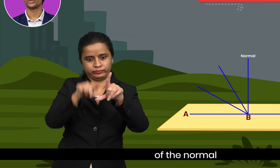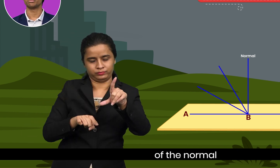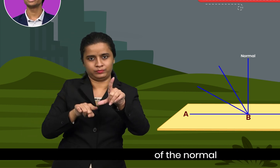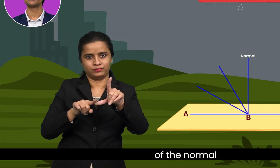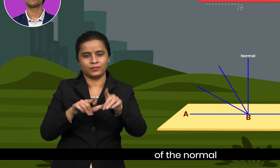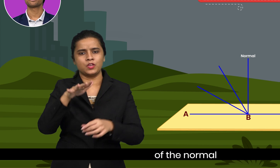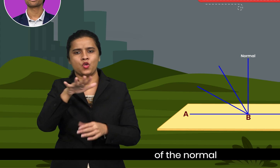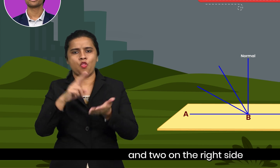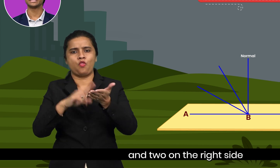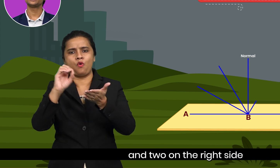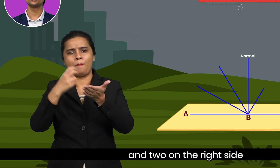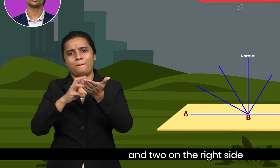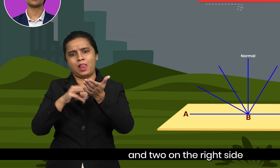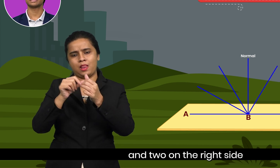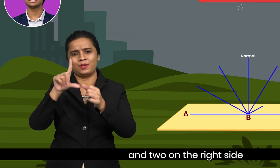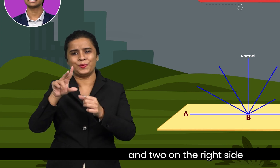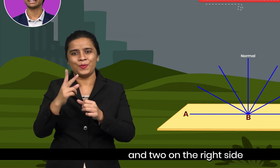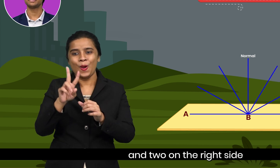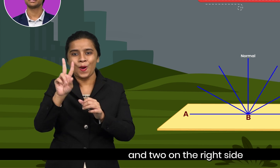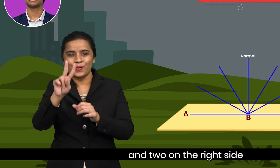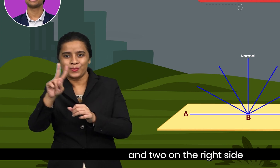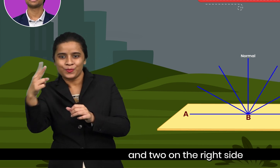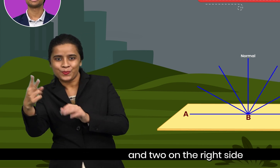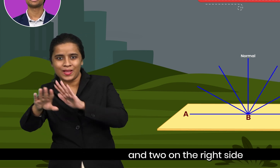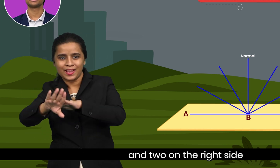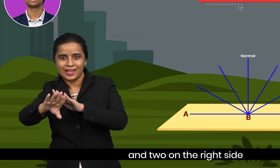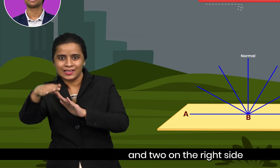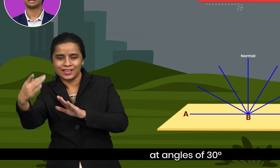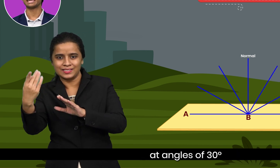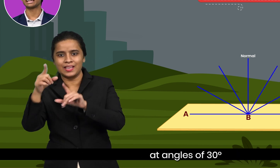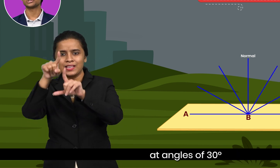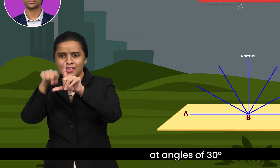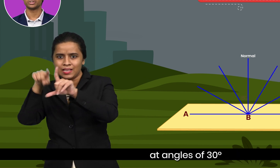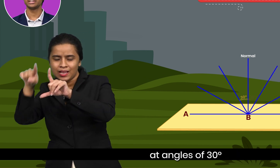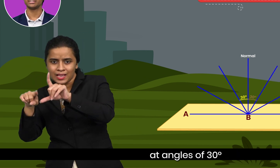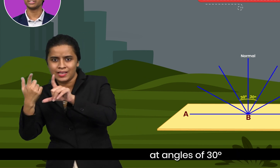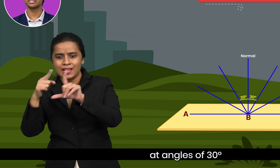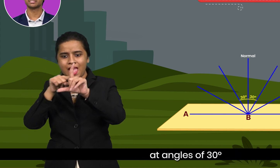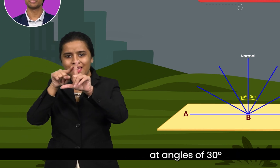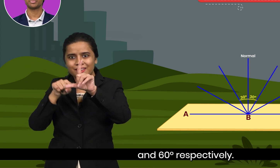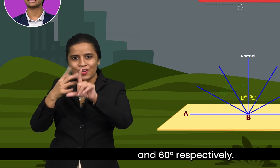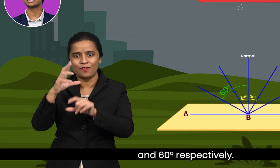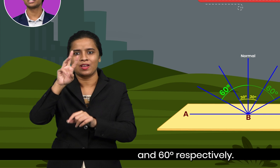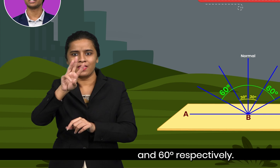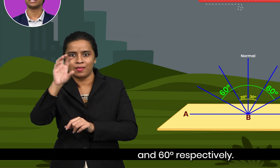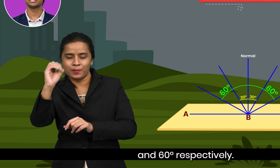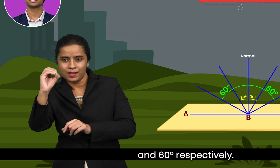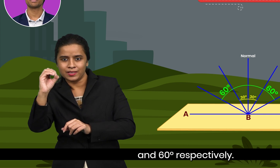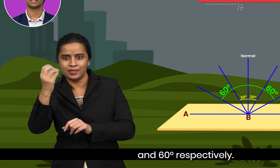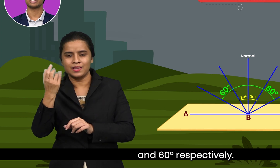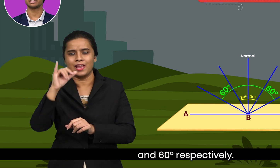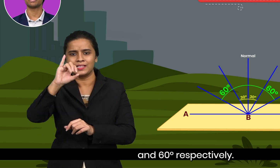of the normal and two on the right side at angles of 30 degrees and 60